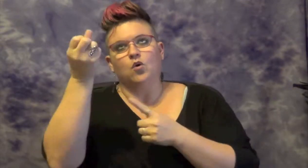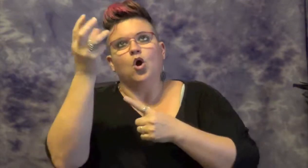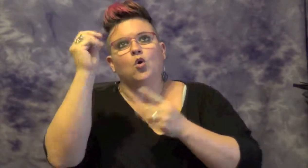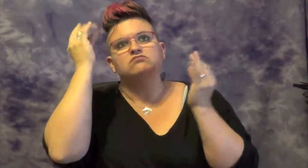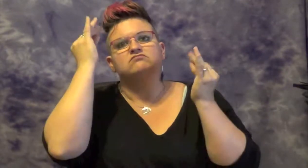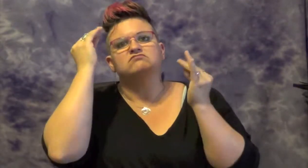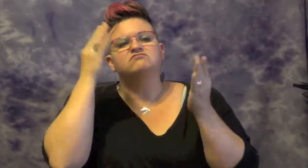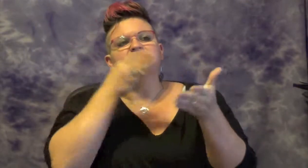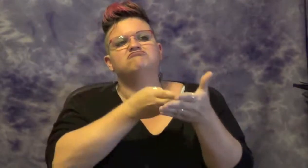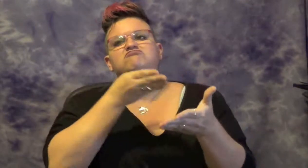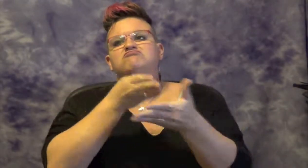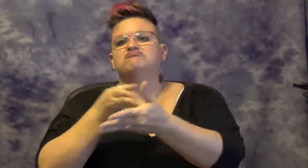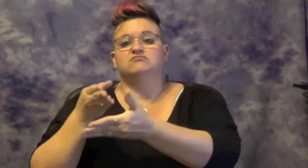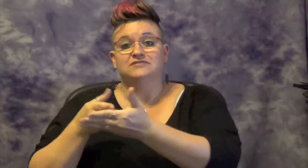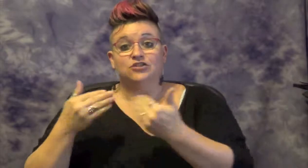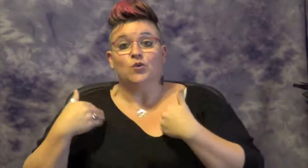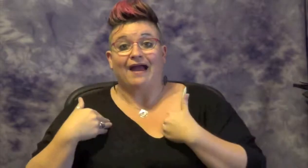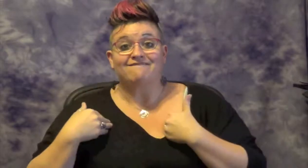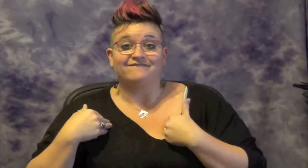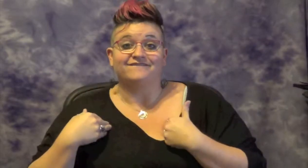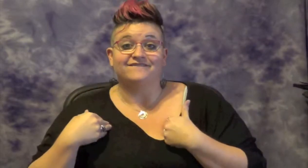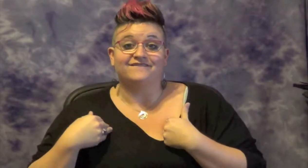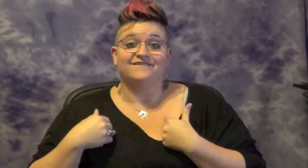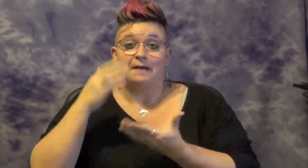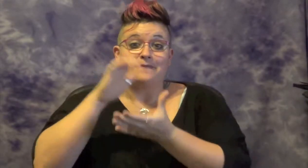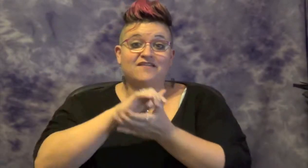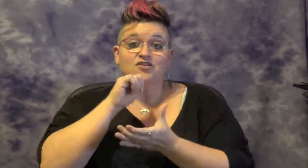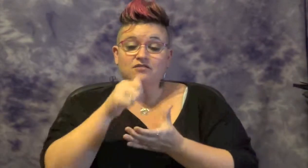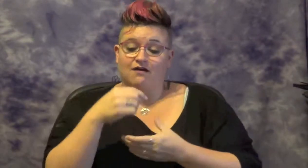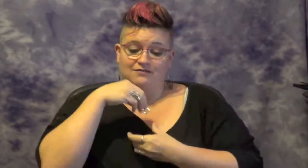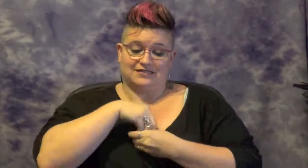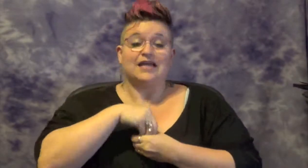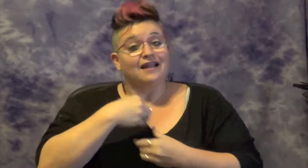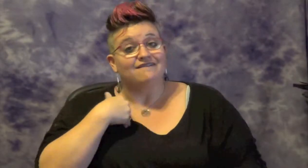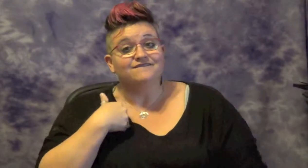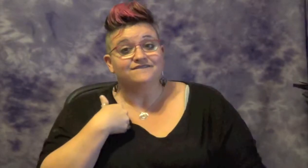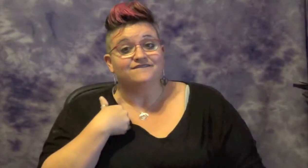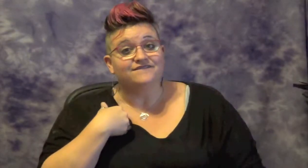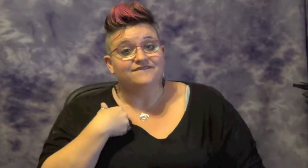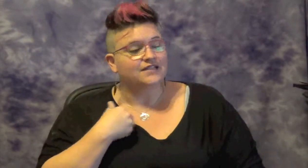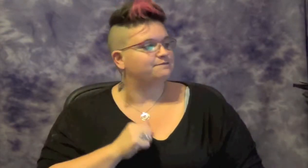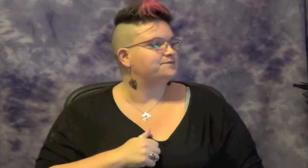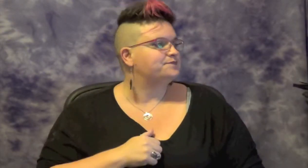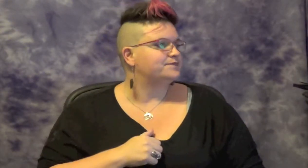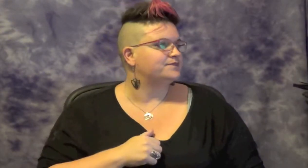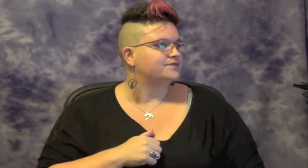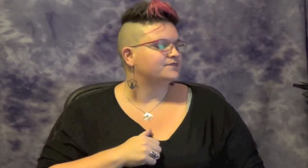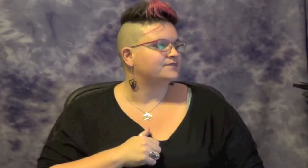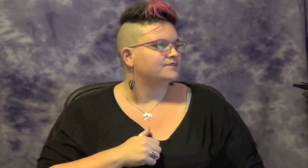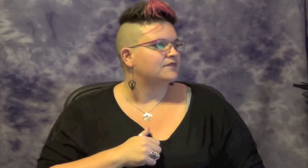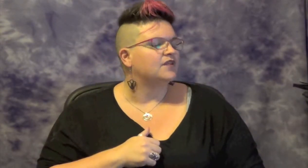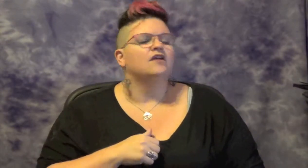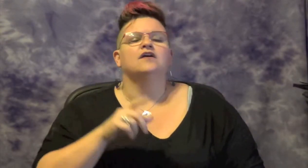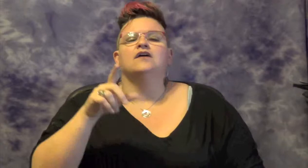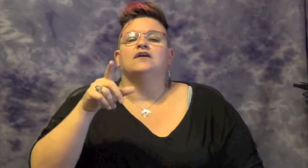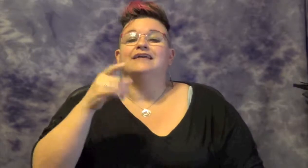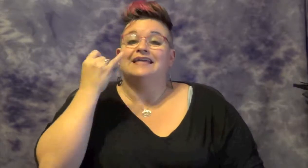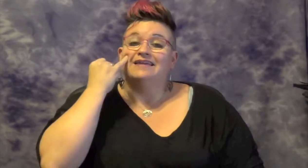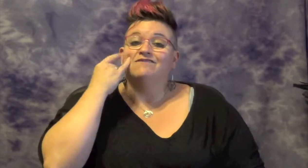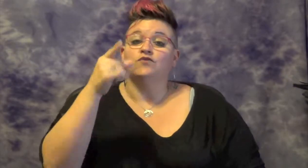discrimination, your own bigotry. You have it. We all have it. It's in there. You have it as humans. We all have it.